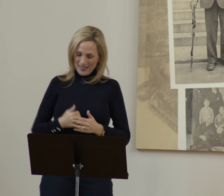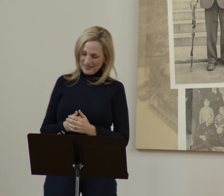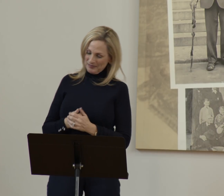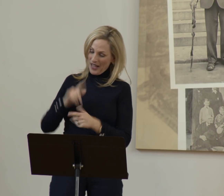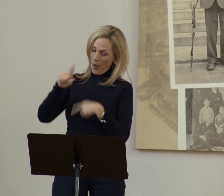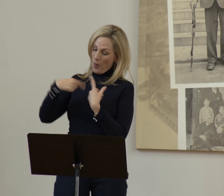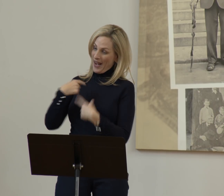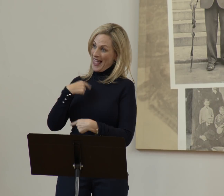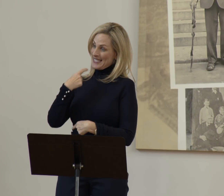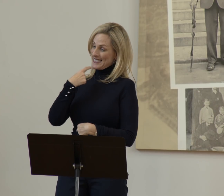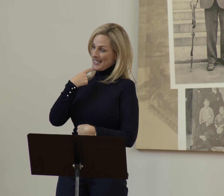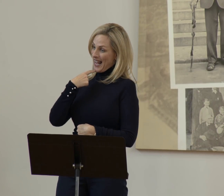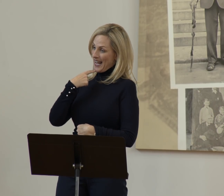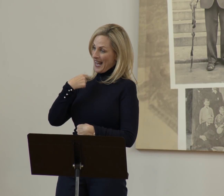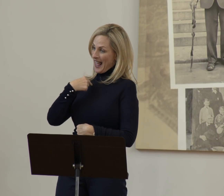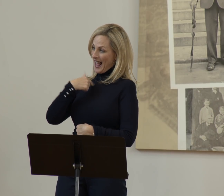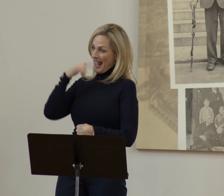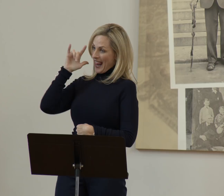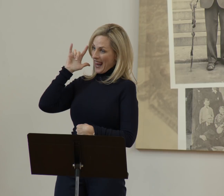And that was the Bernard I know.